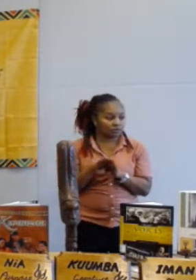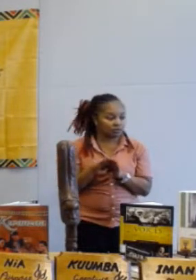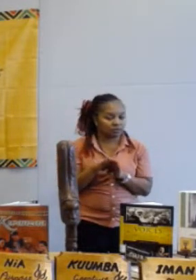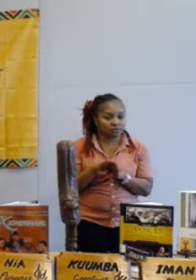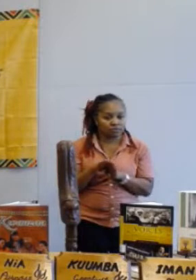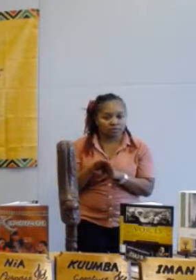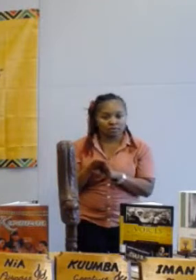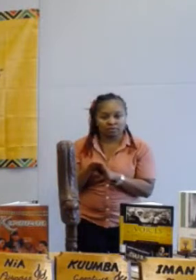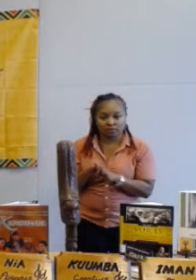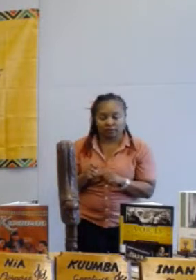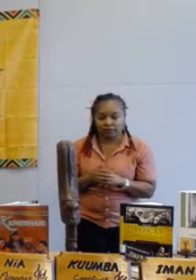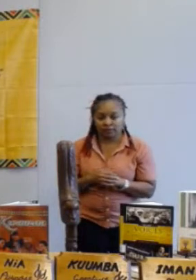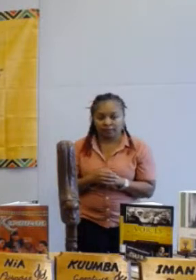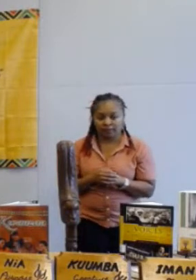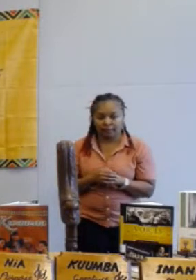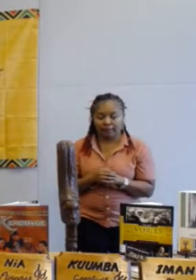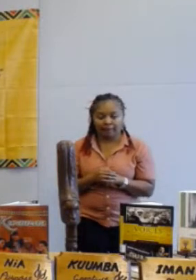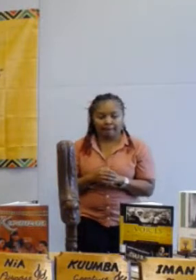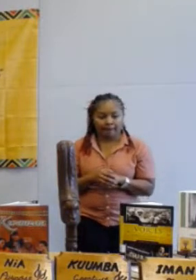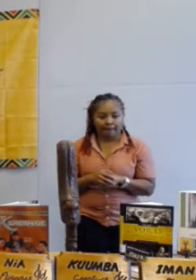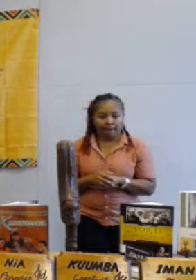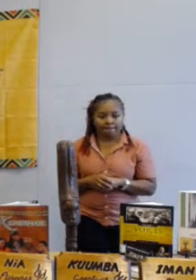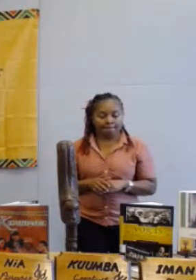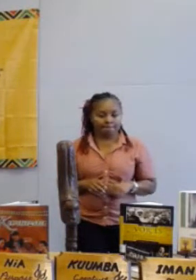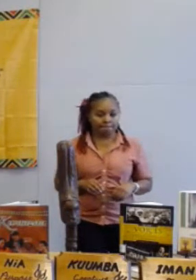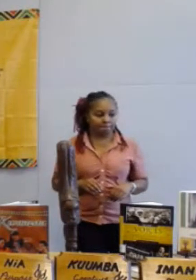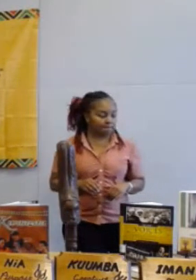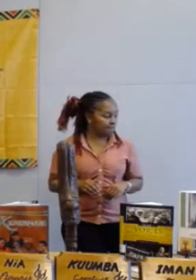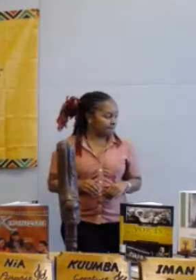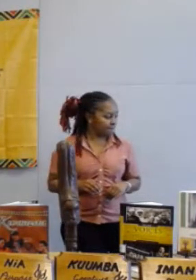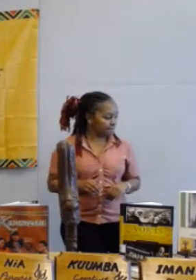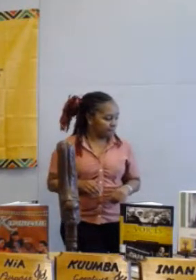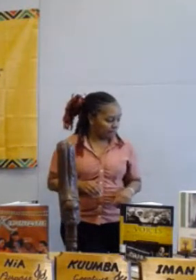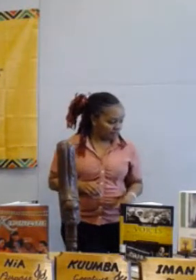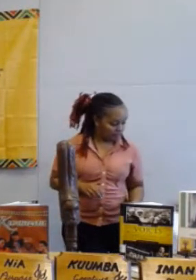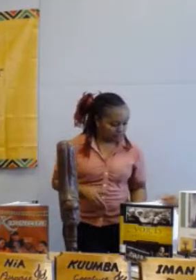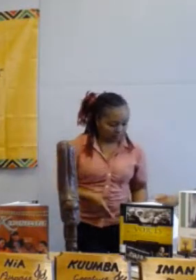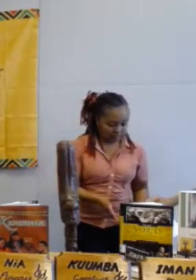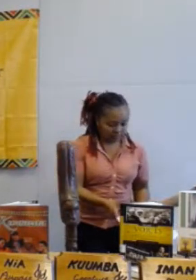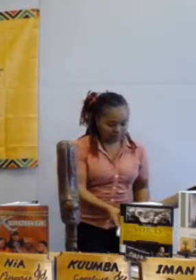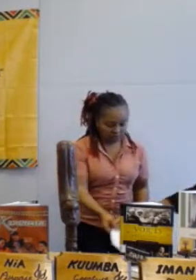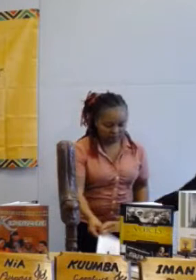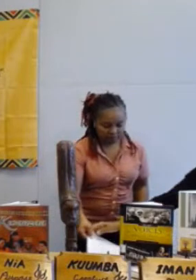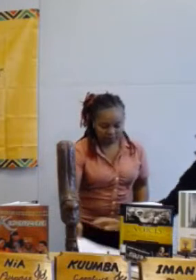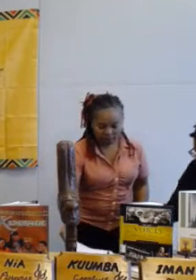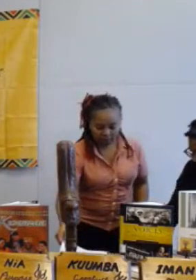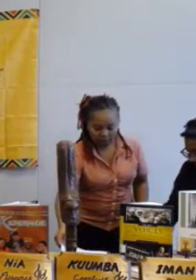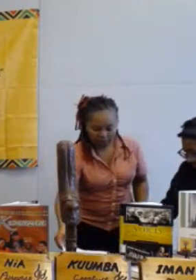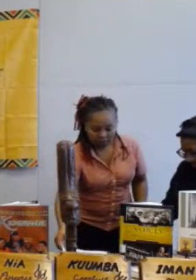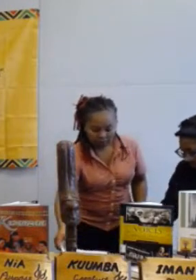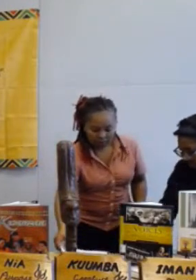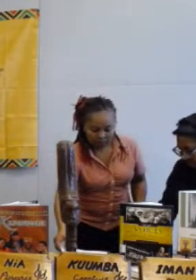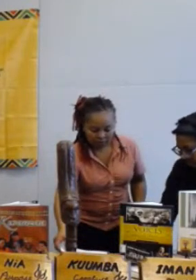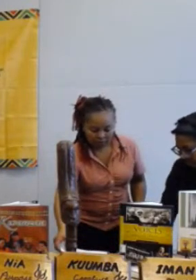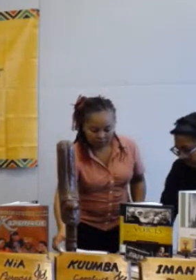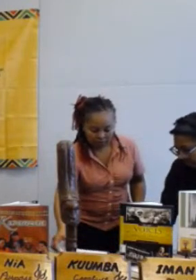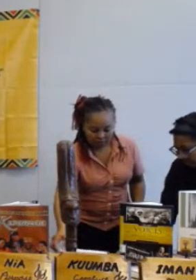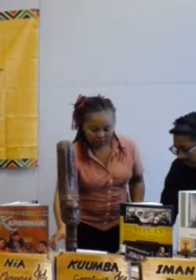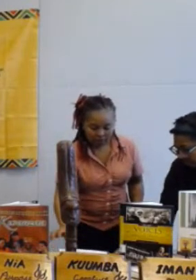Sure. I'd like to take a picture. Okay, all right, so, you know what, so everybody, come behind the table, come